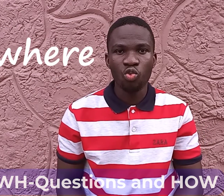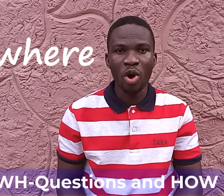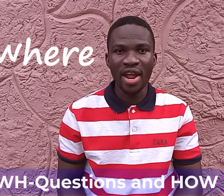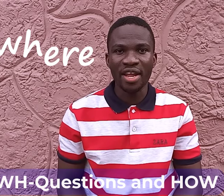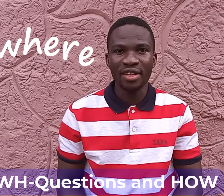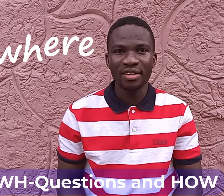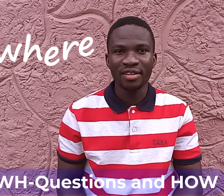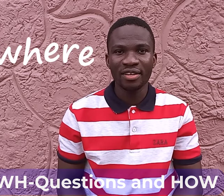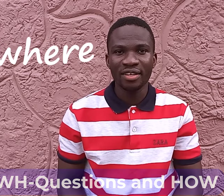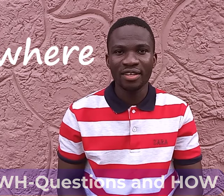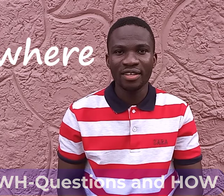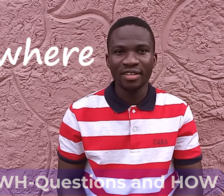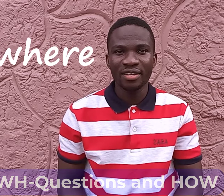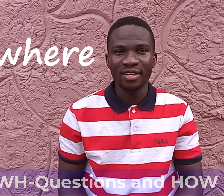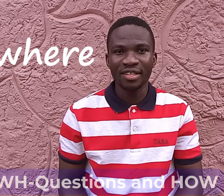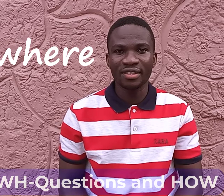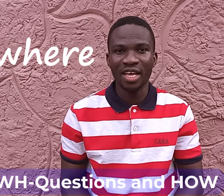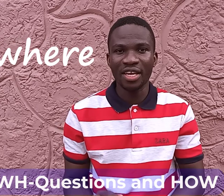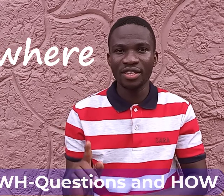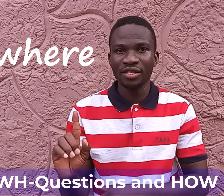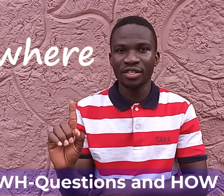Where? It's signed.